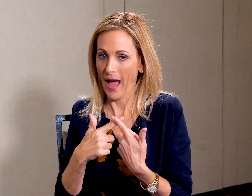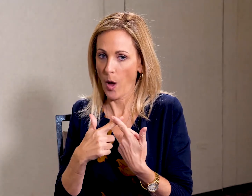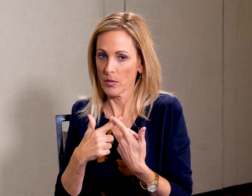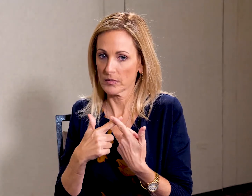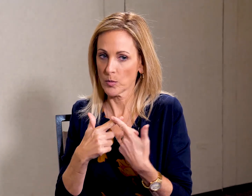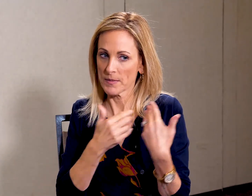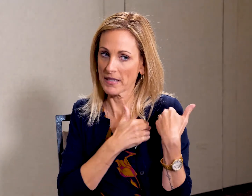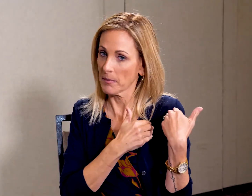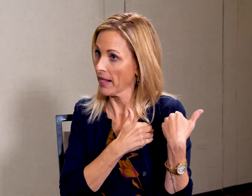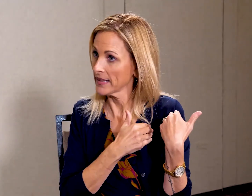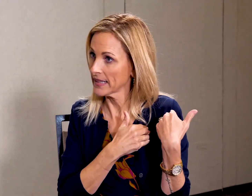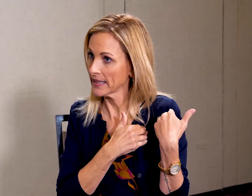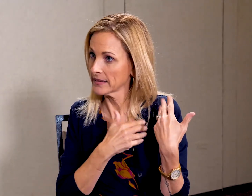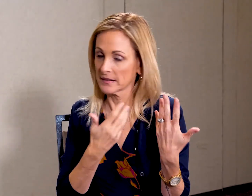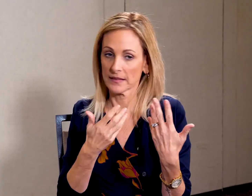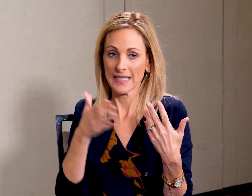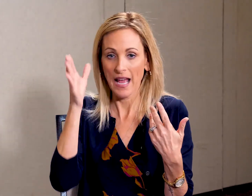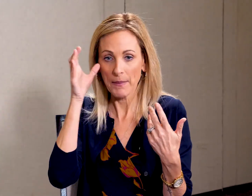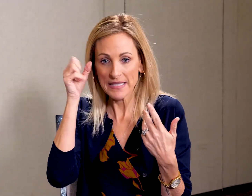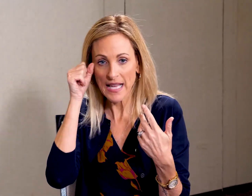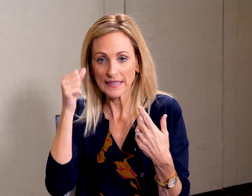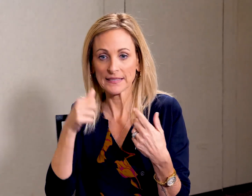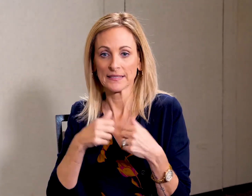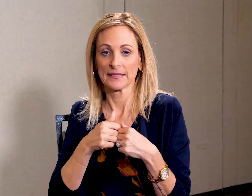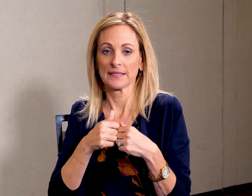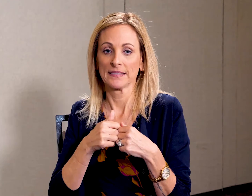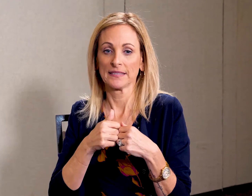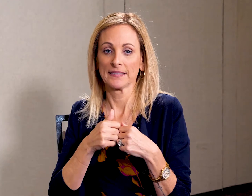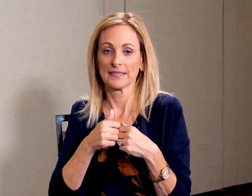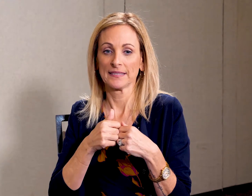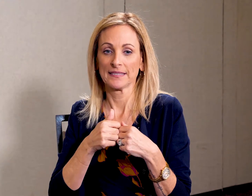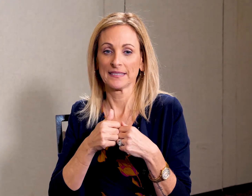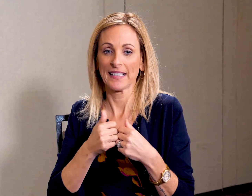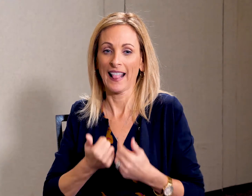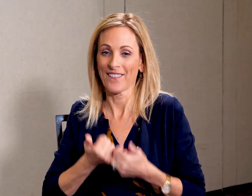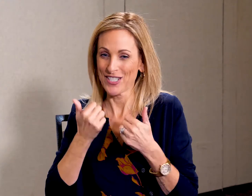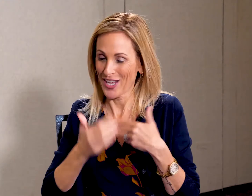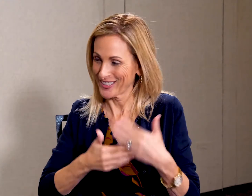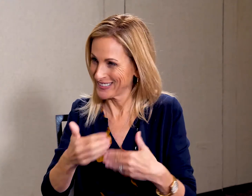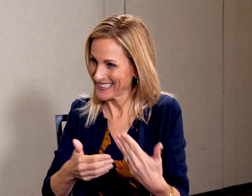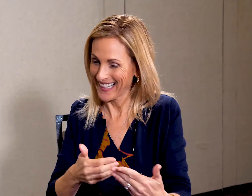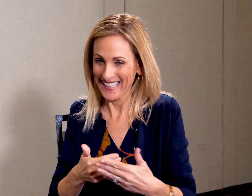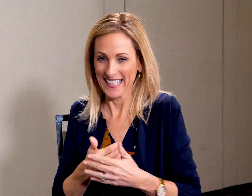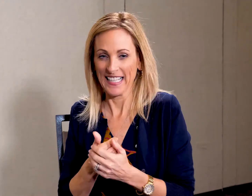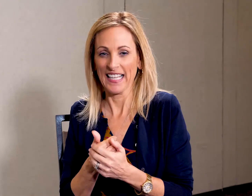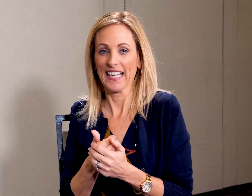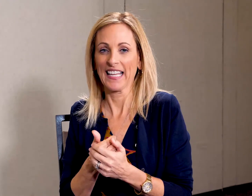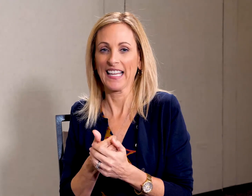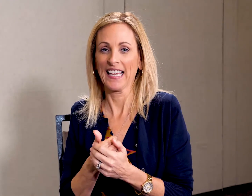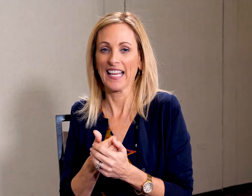about responsibilities, common sense, living generously, as I call